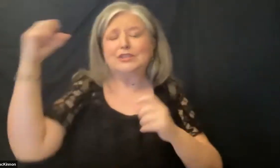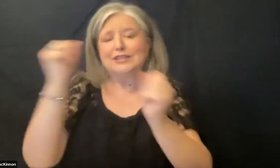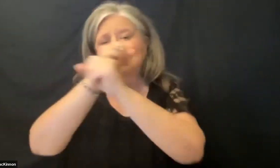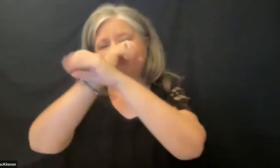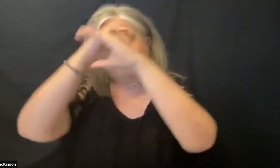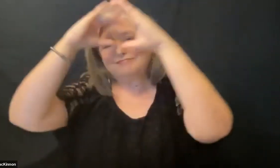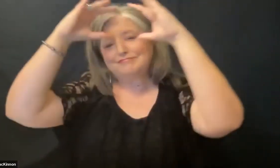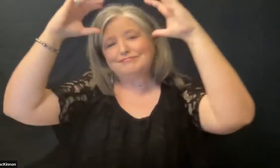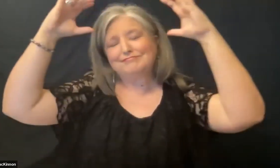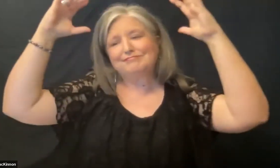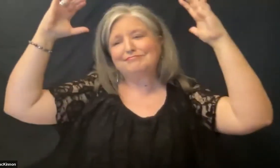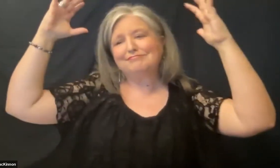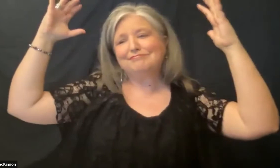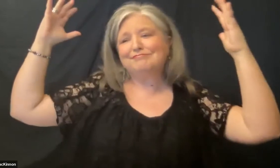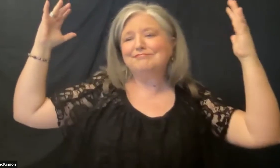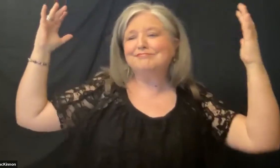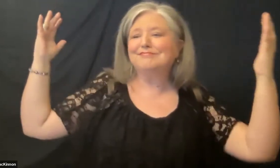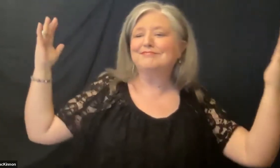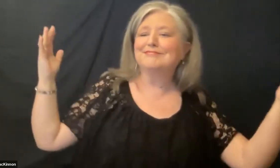Beyond the dreams I've dreamed.